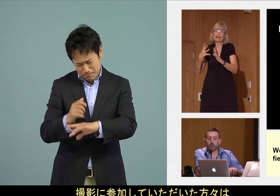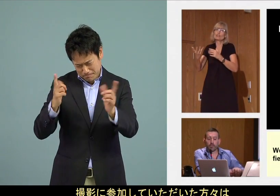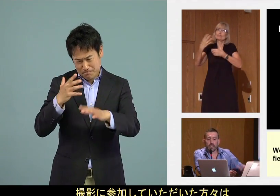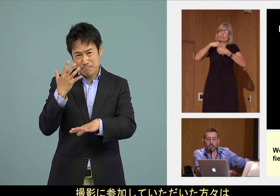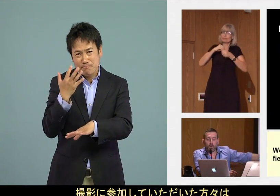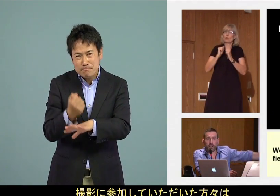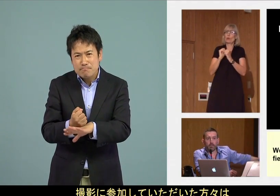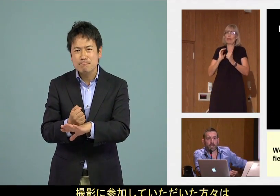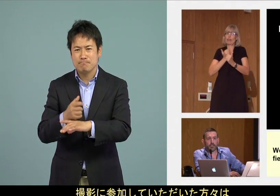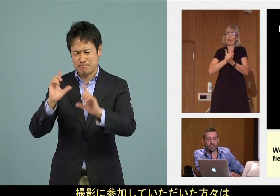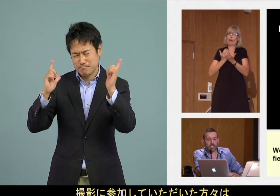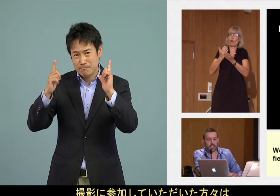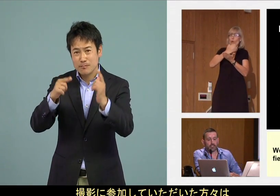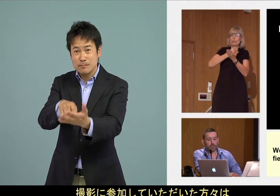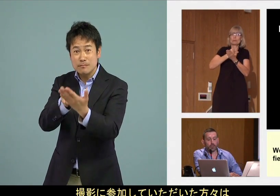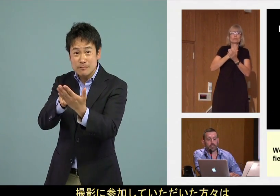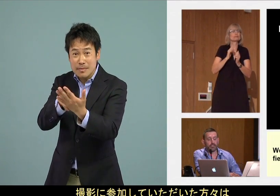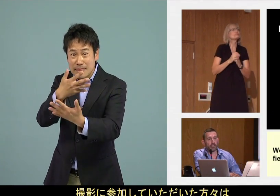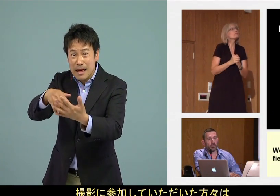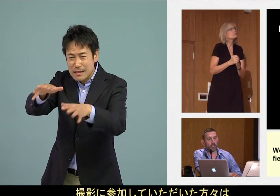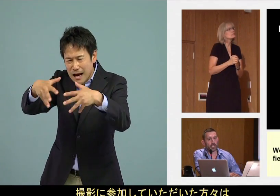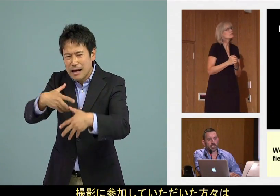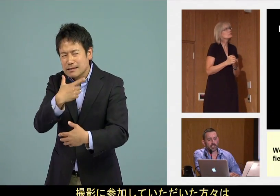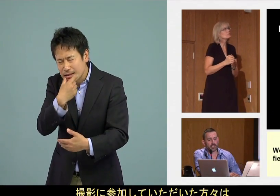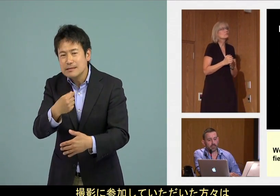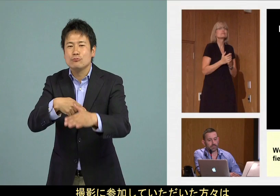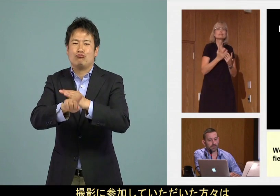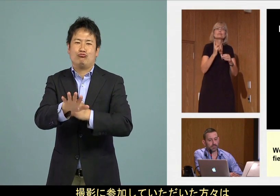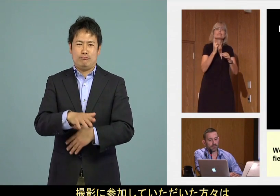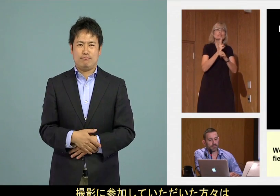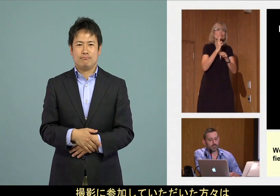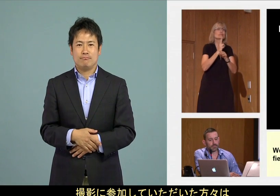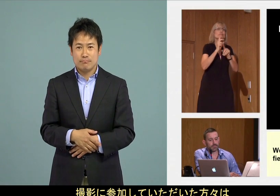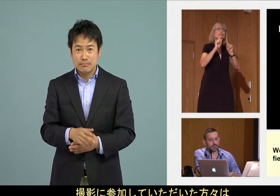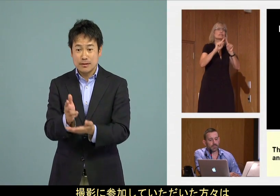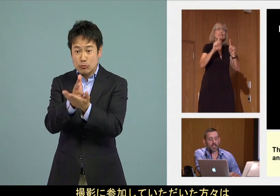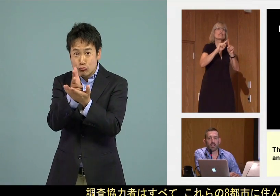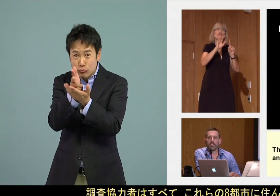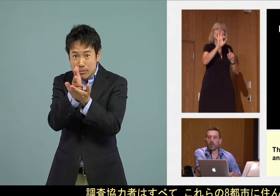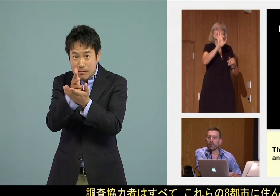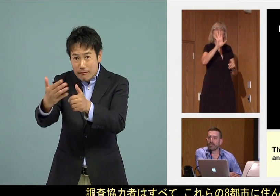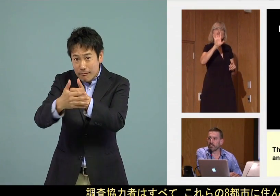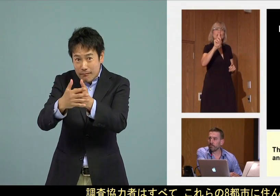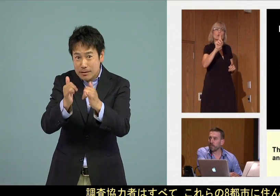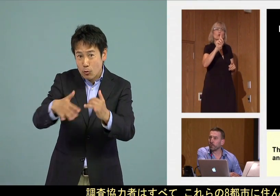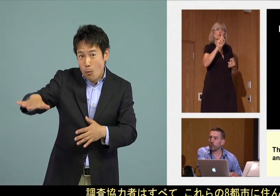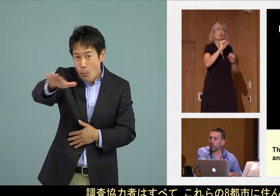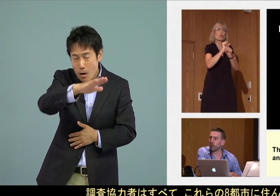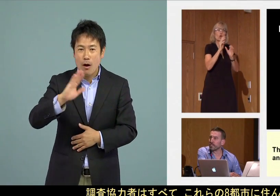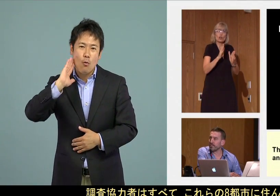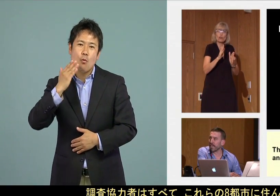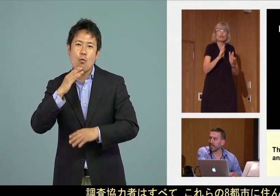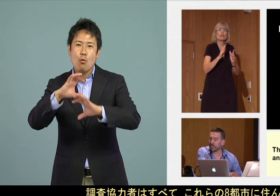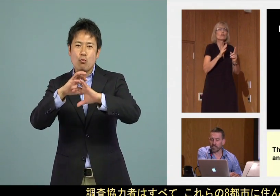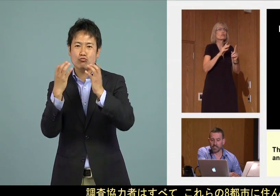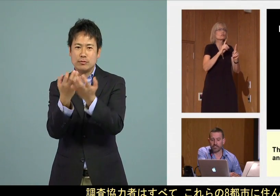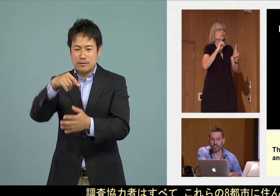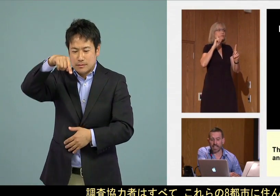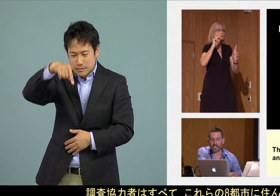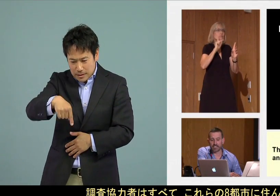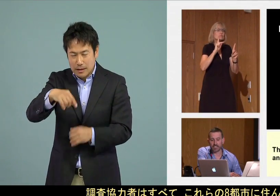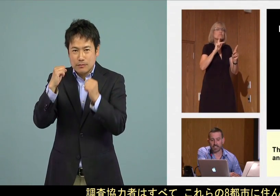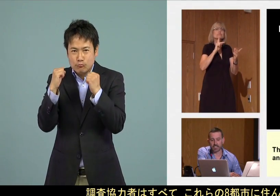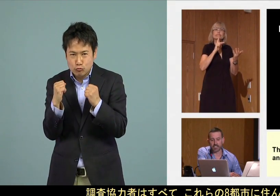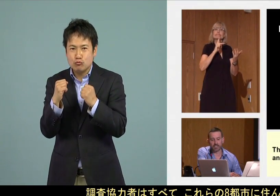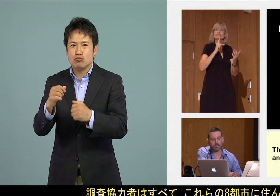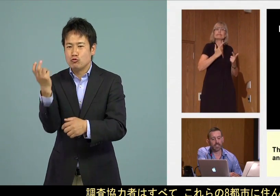We recruited everyone by using deaf community field workers. They were deaf people who lived in the